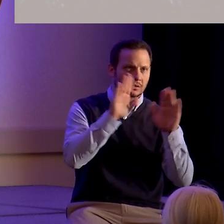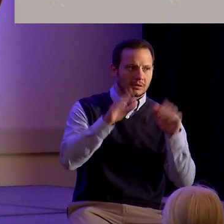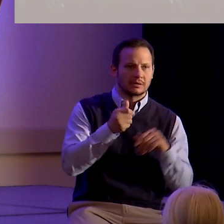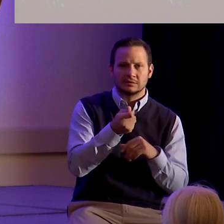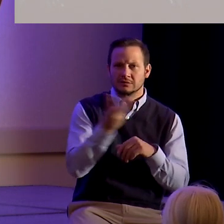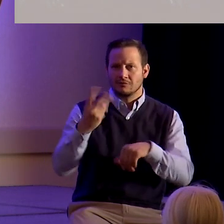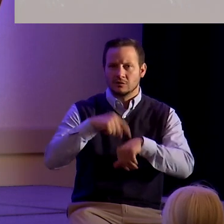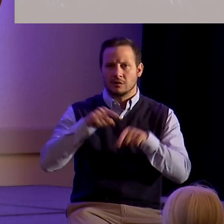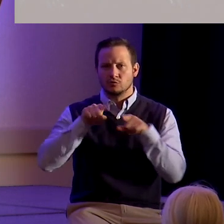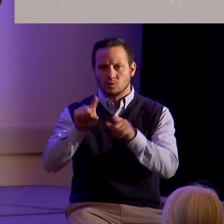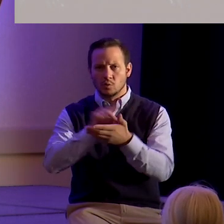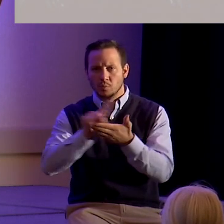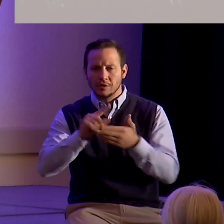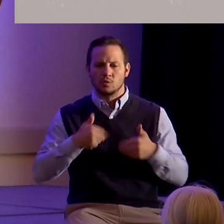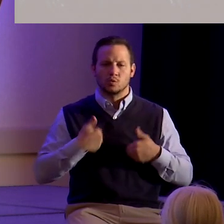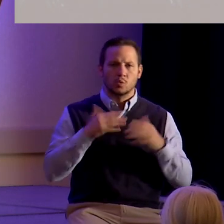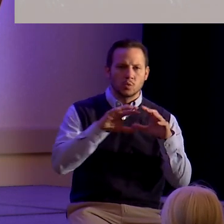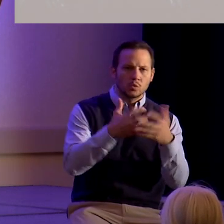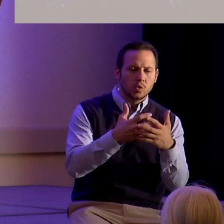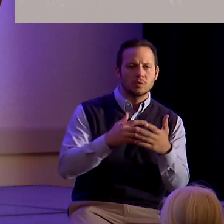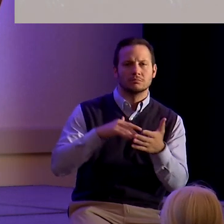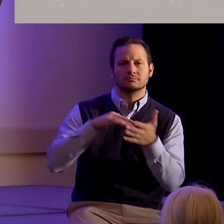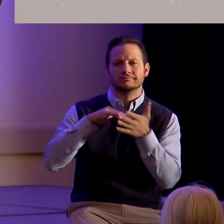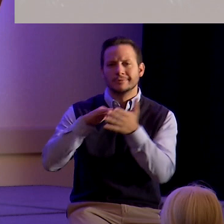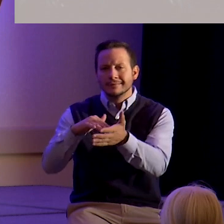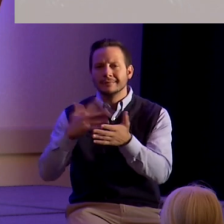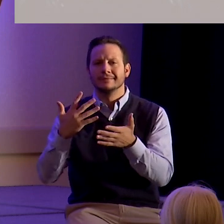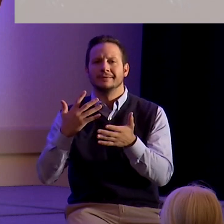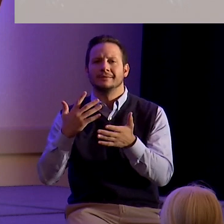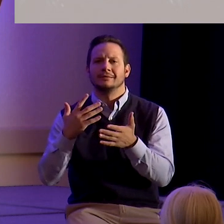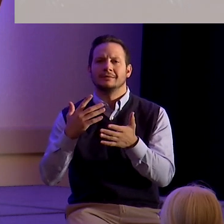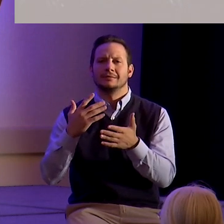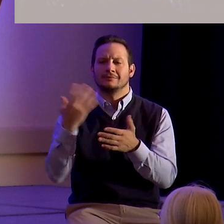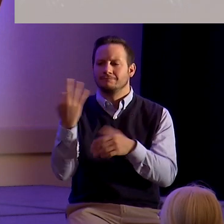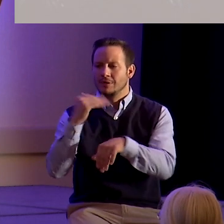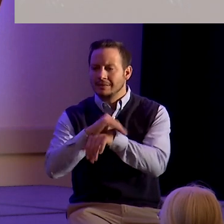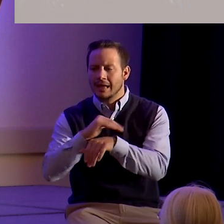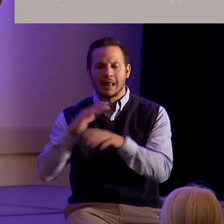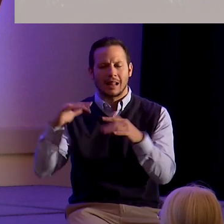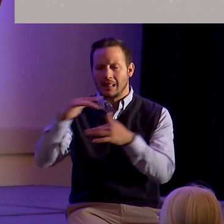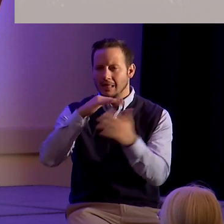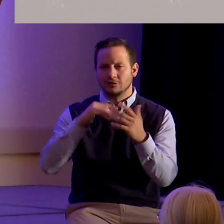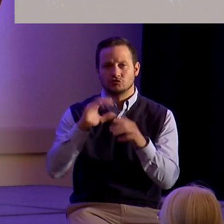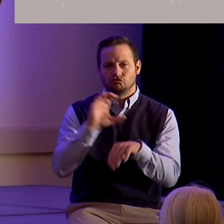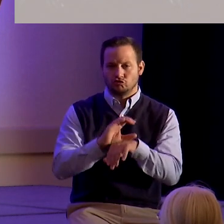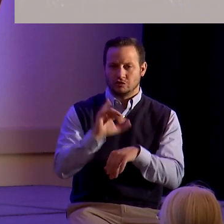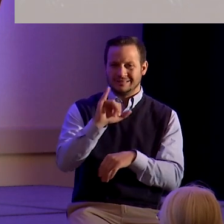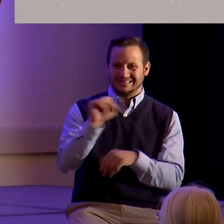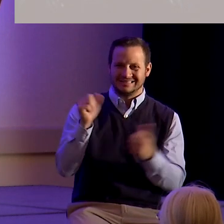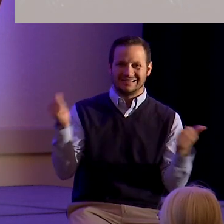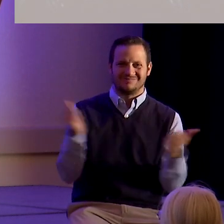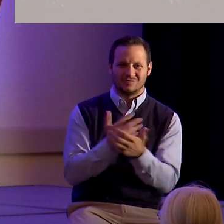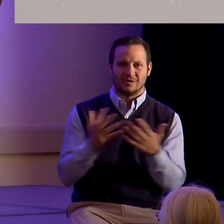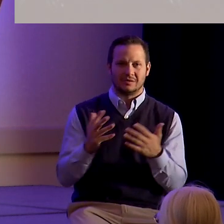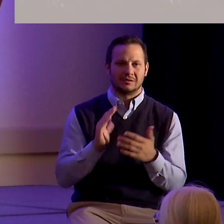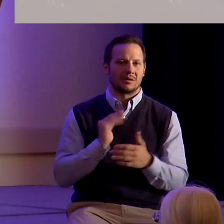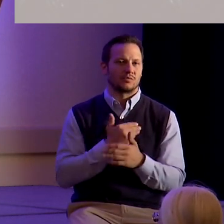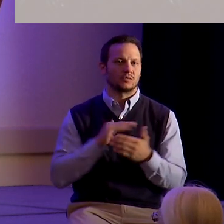the week for Bible study, youth group, fellowship on Fridays, Saturday nights, all of that. So church is everything in our